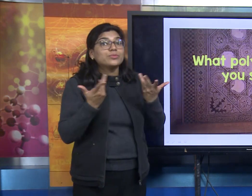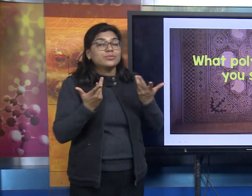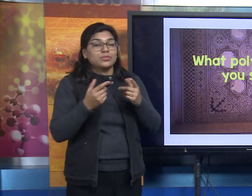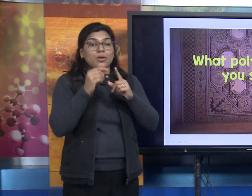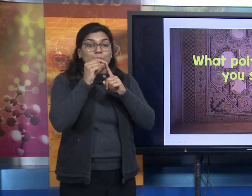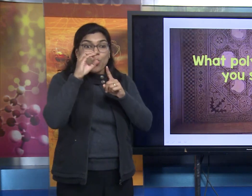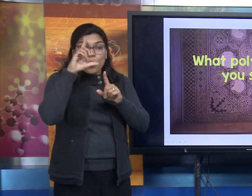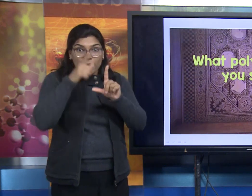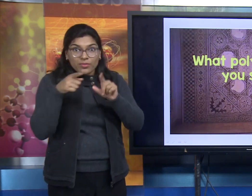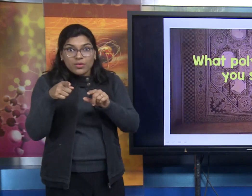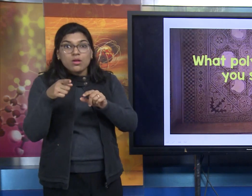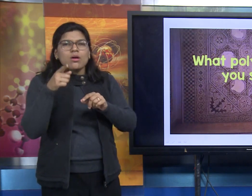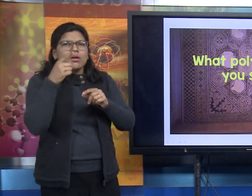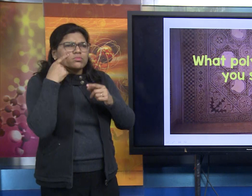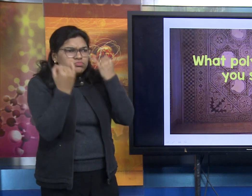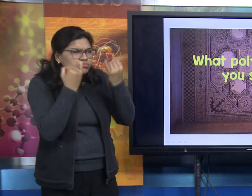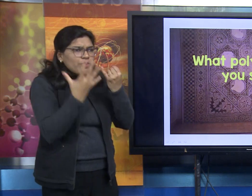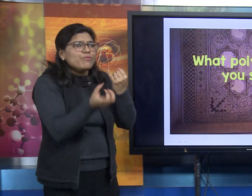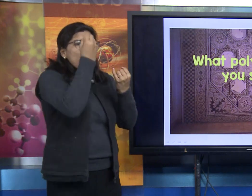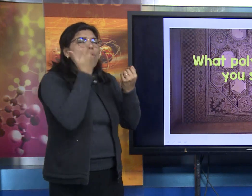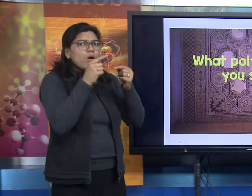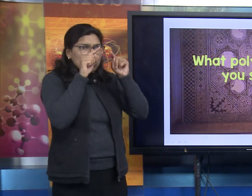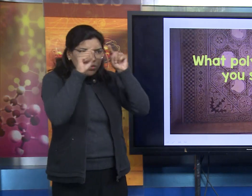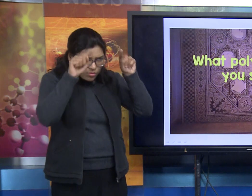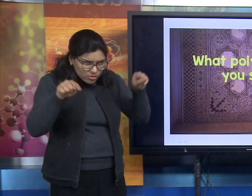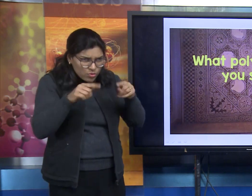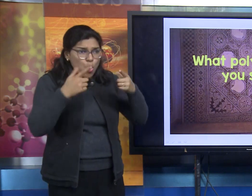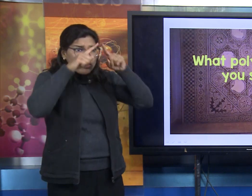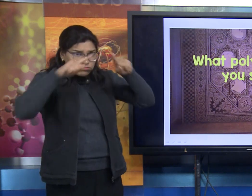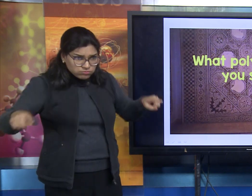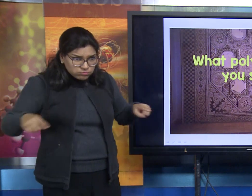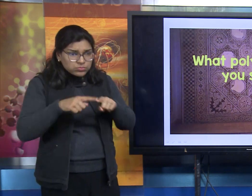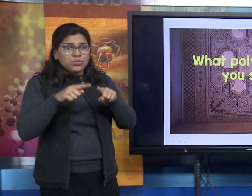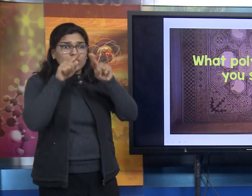This line is saying, what polygons do you see?